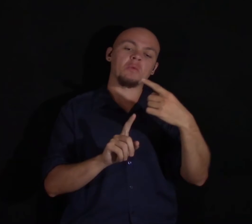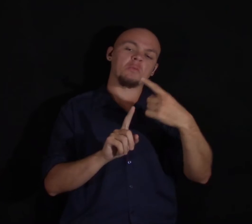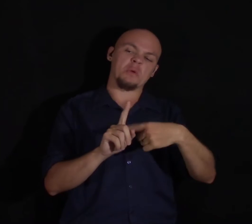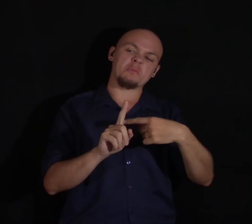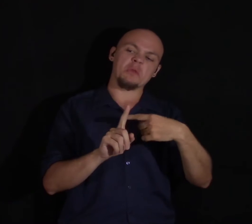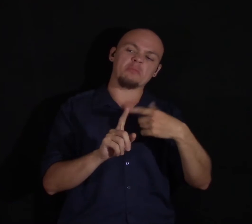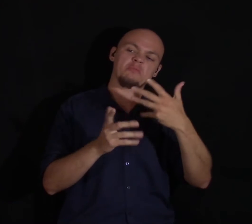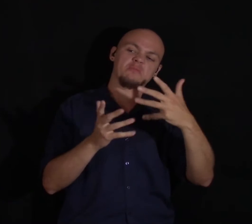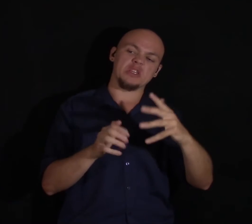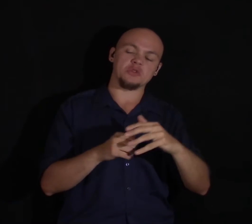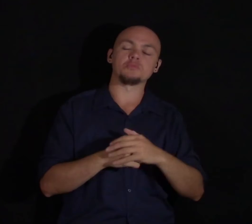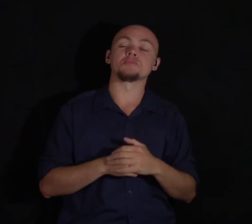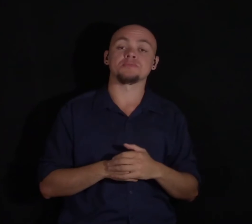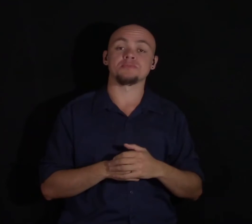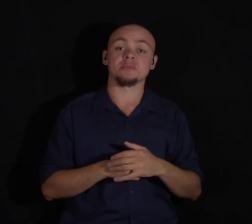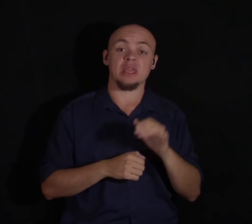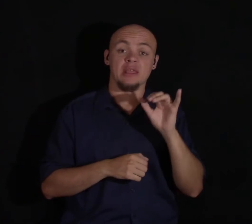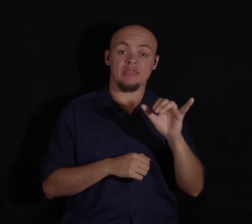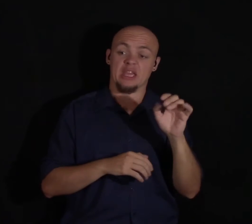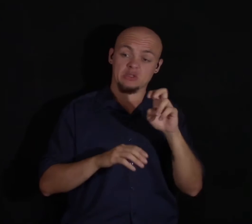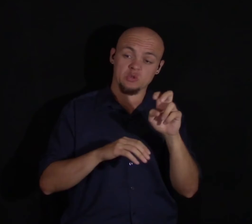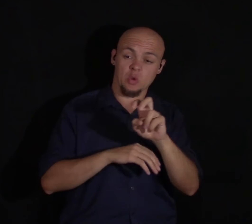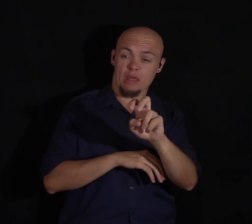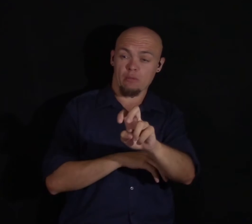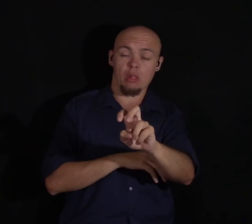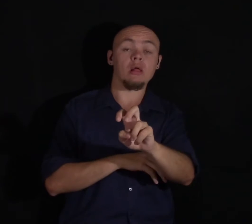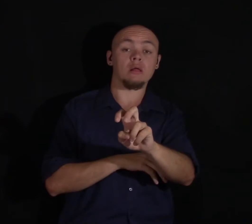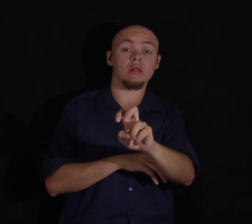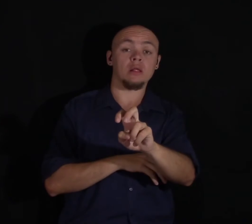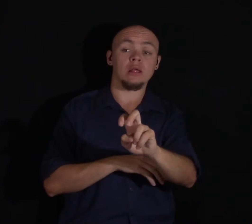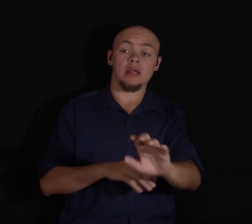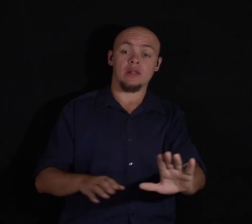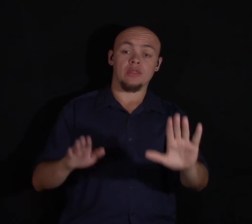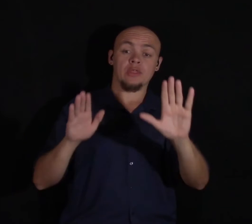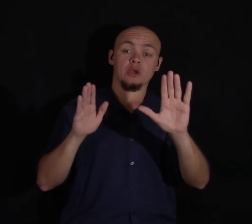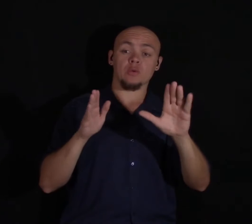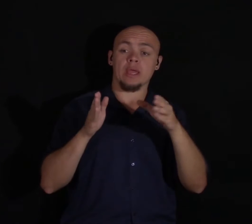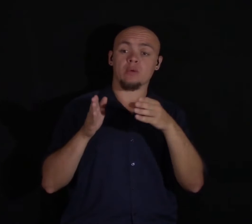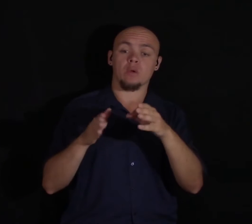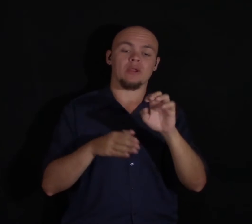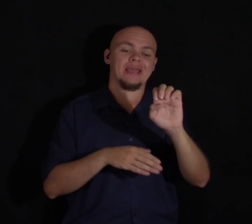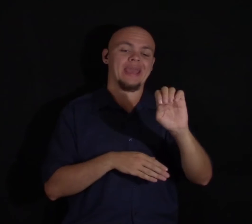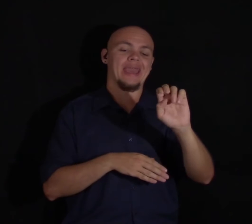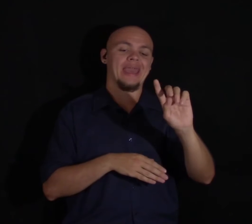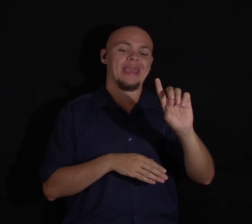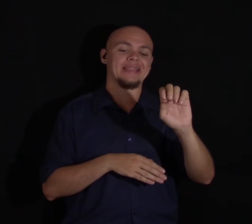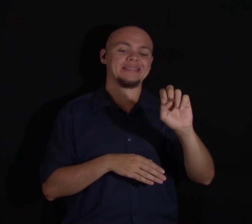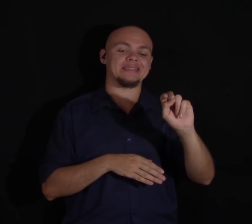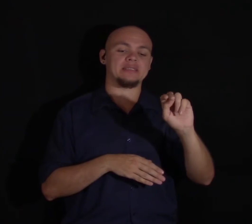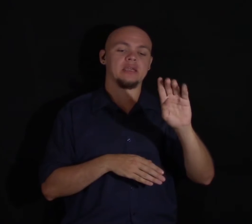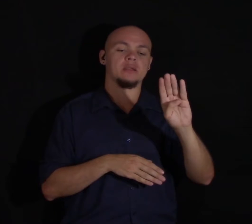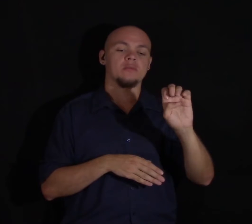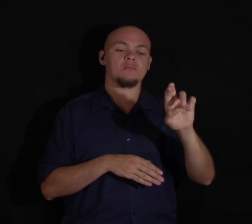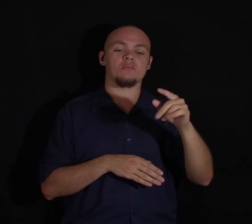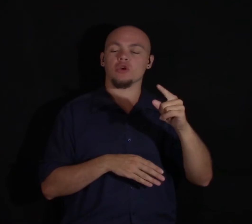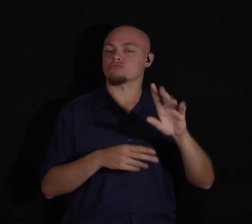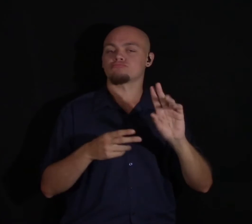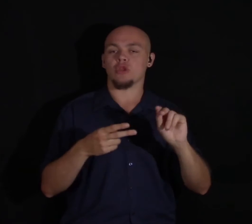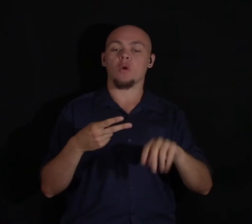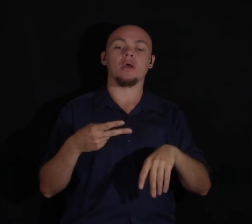In this expedition we did not intend to follow the great road to Edinburgh, but to visit Windsor, Oxford, Matlock, and the